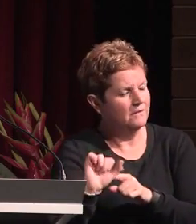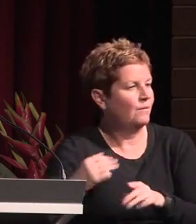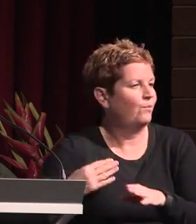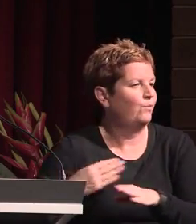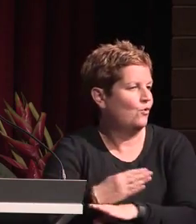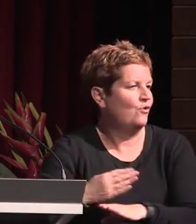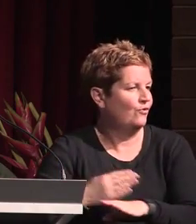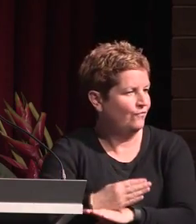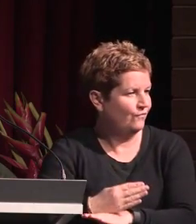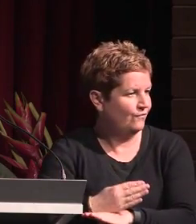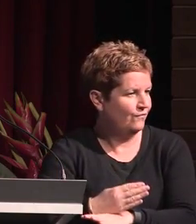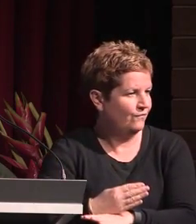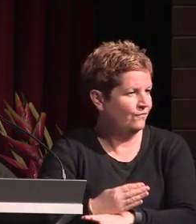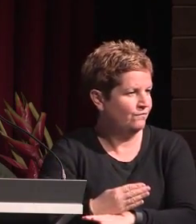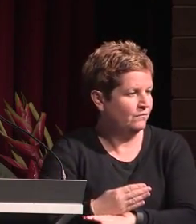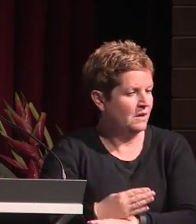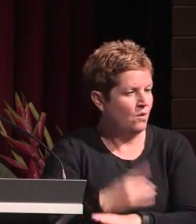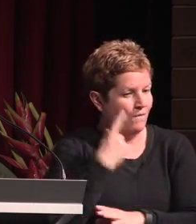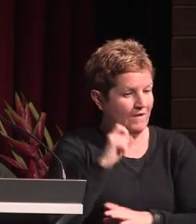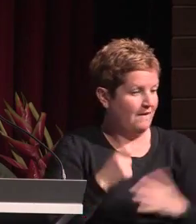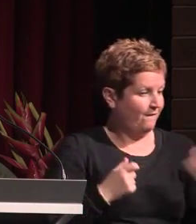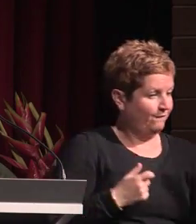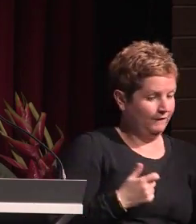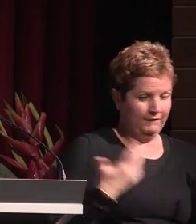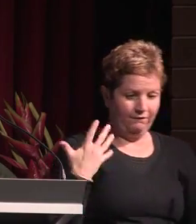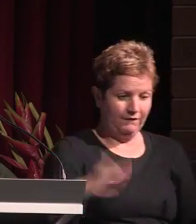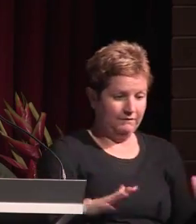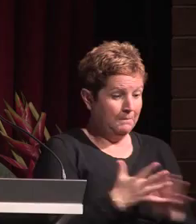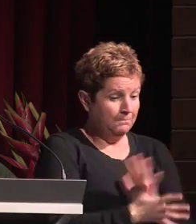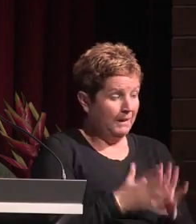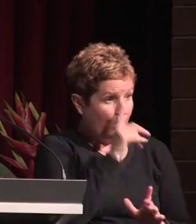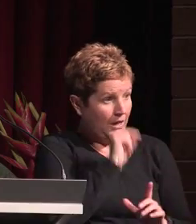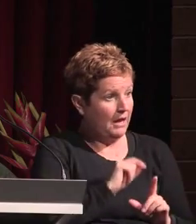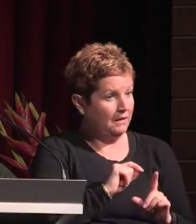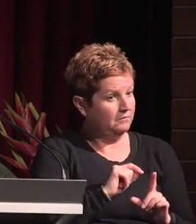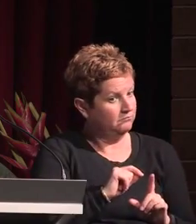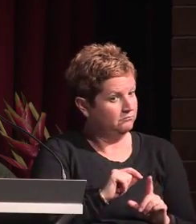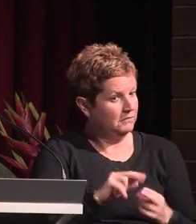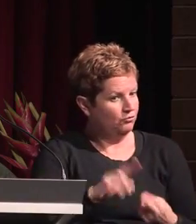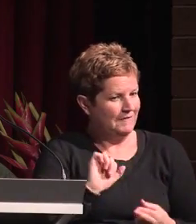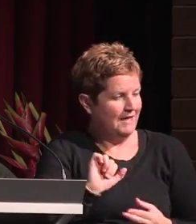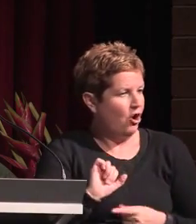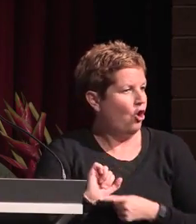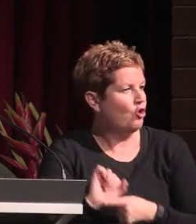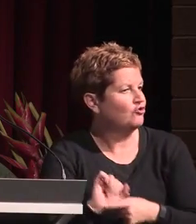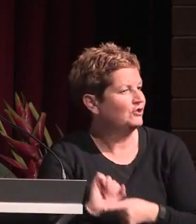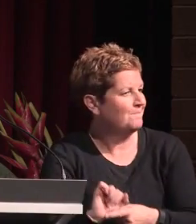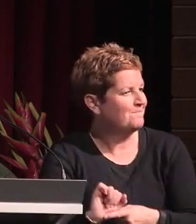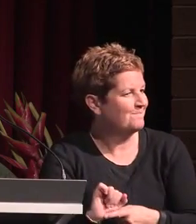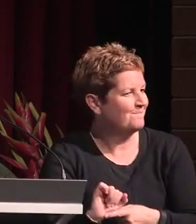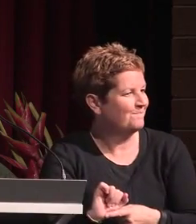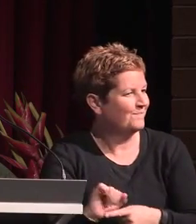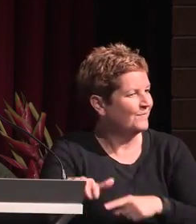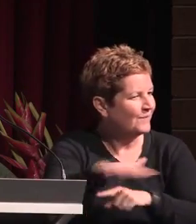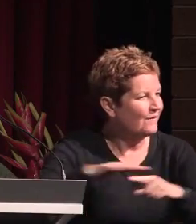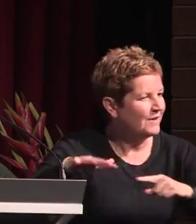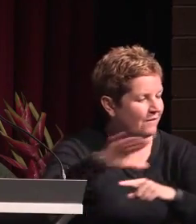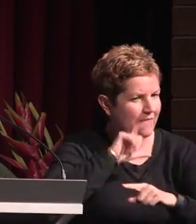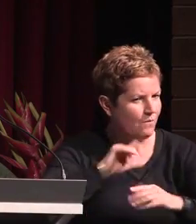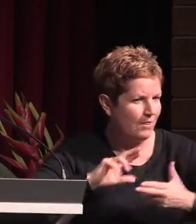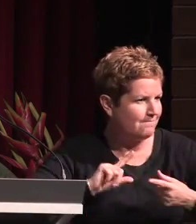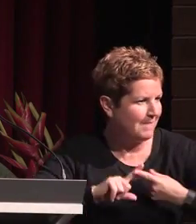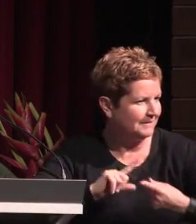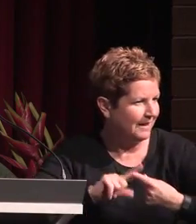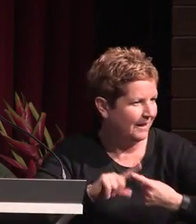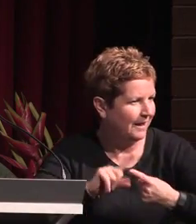labour. We've found with this approach, it's been able to increase ownership over the site, and they're more likely to maintain the project in the long